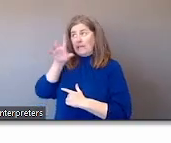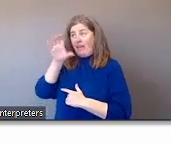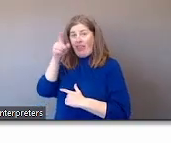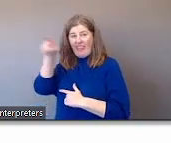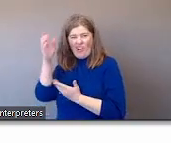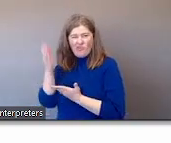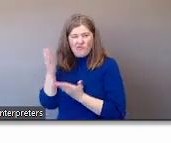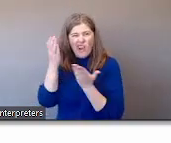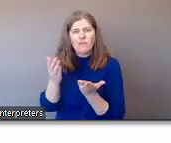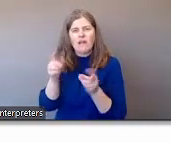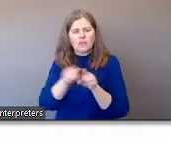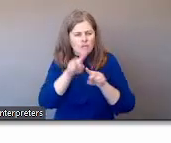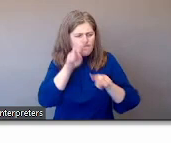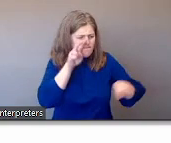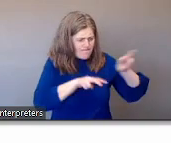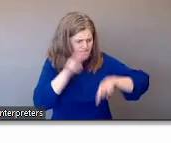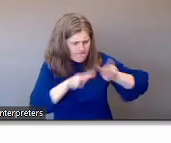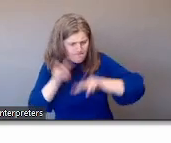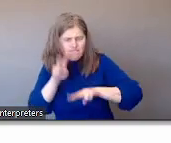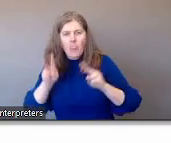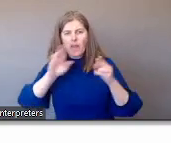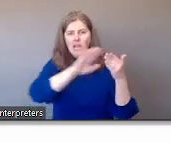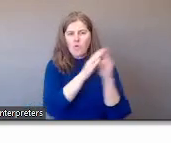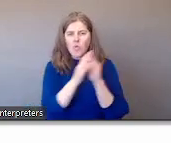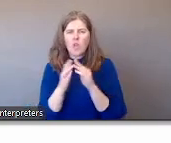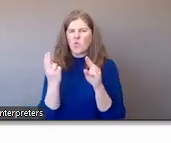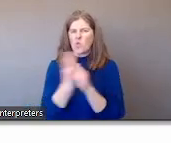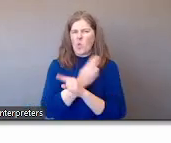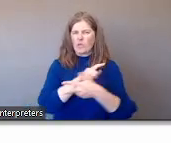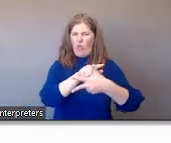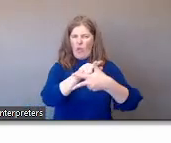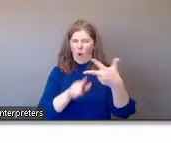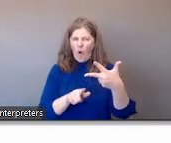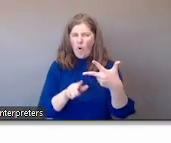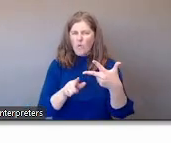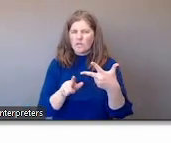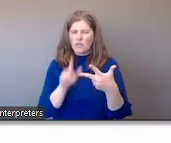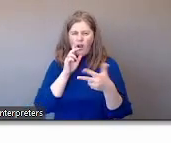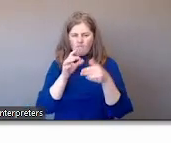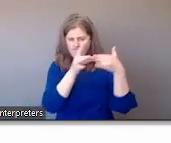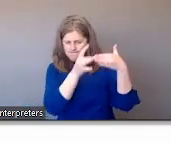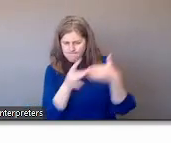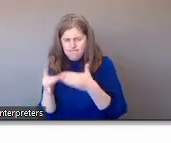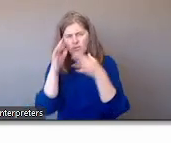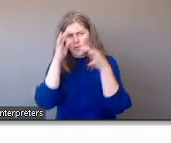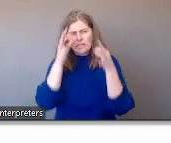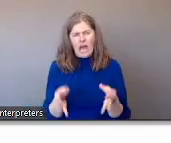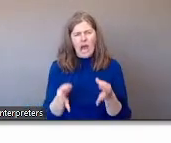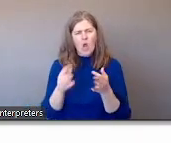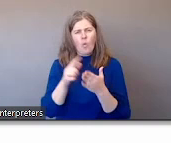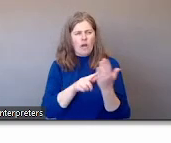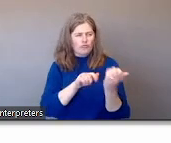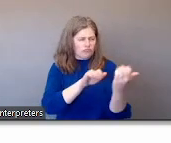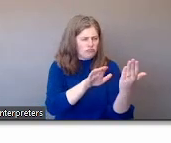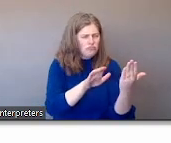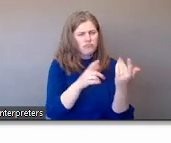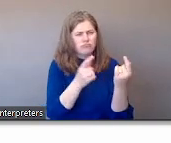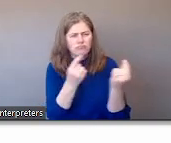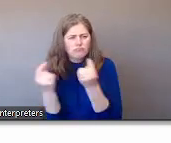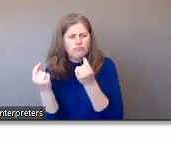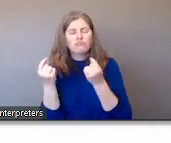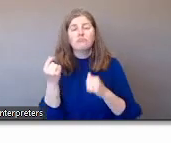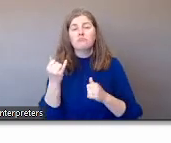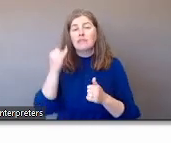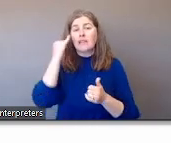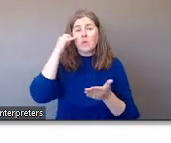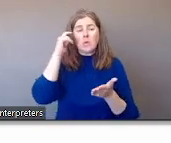going on in our communities and sort of use that as our weather map to decide how to dress, if you will. So if you see a